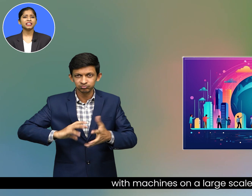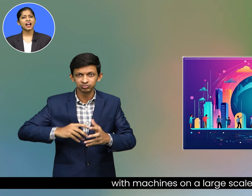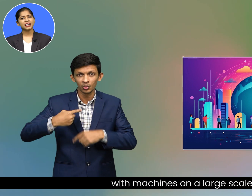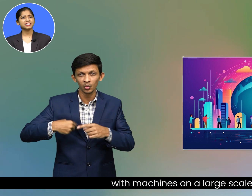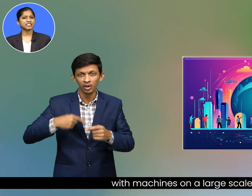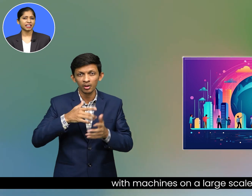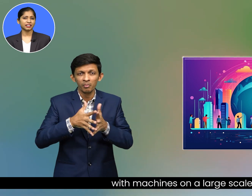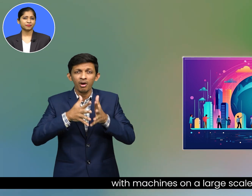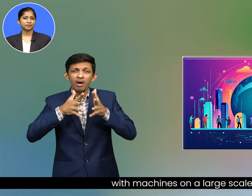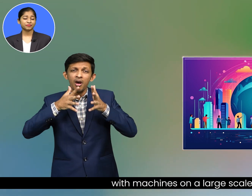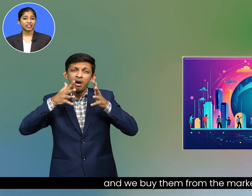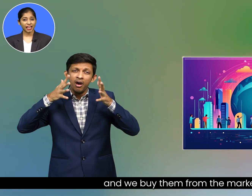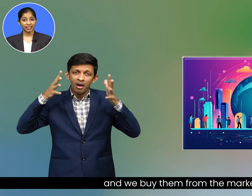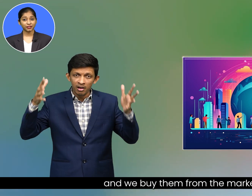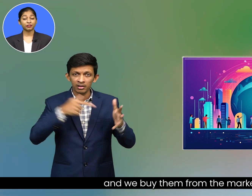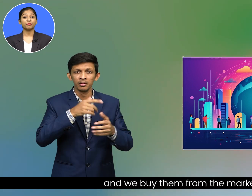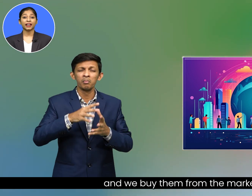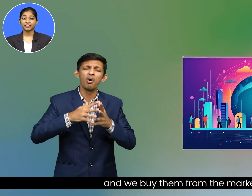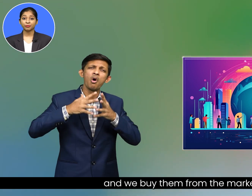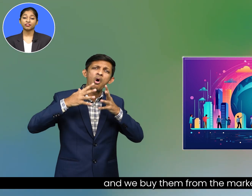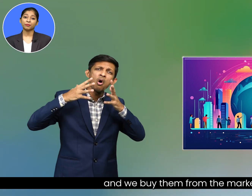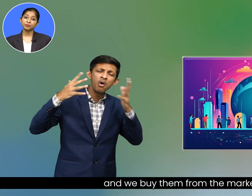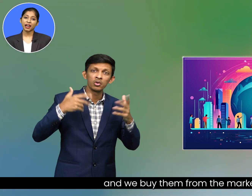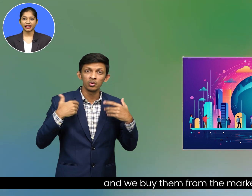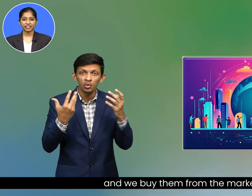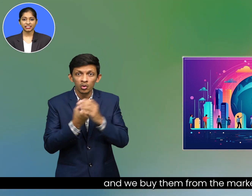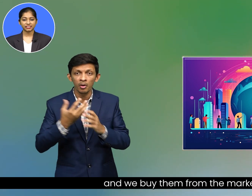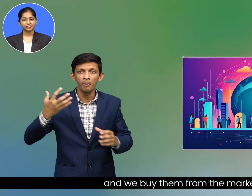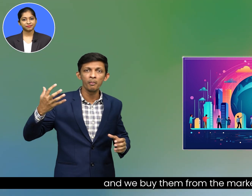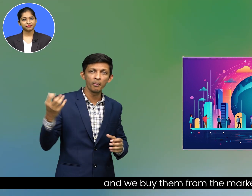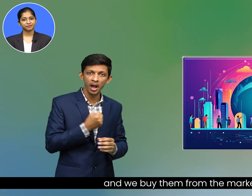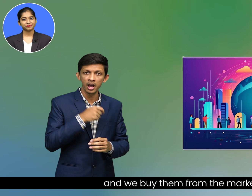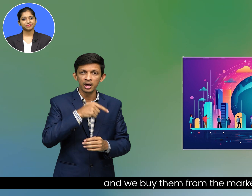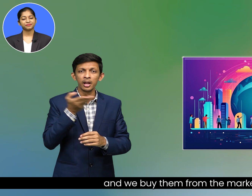on a large scale, and we buy them from the market.